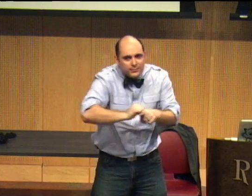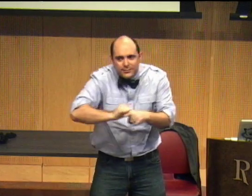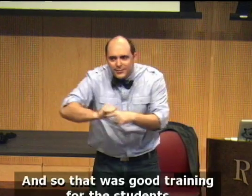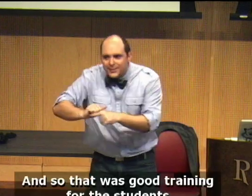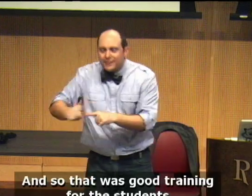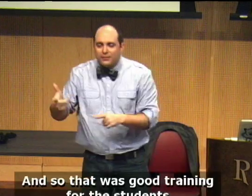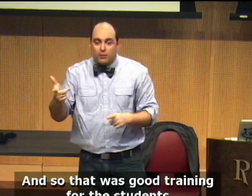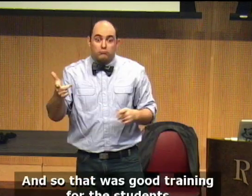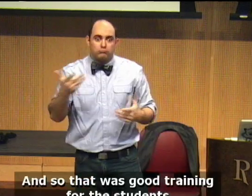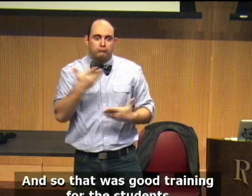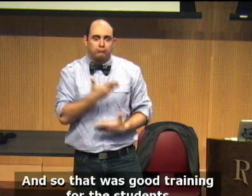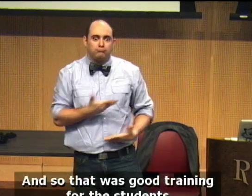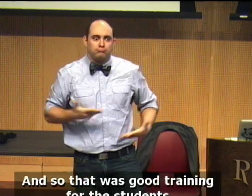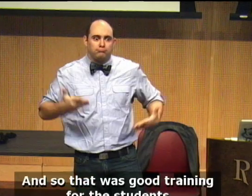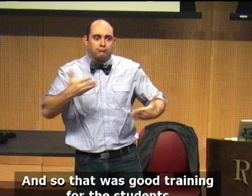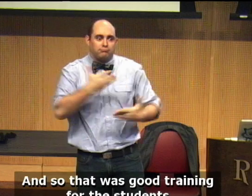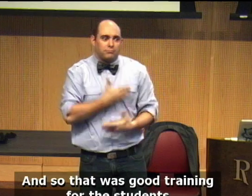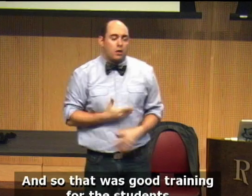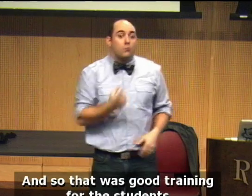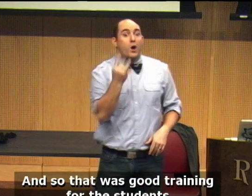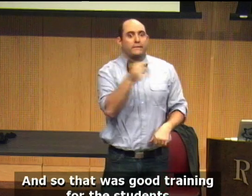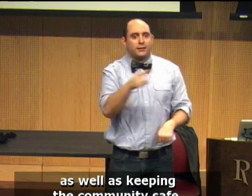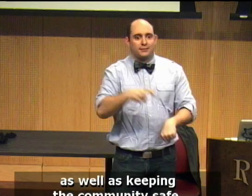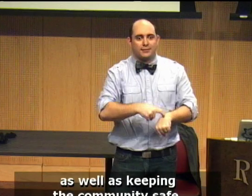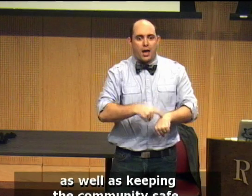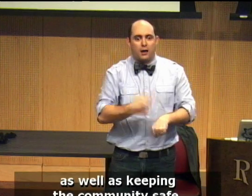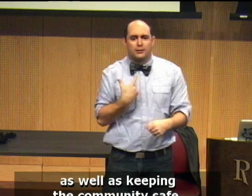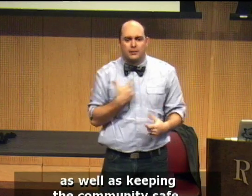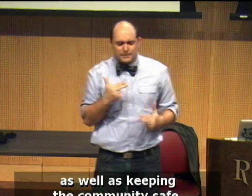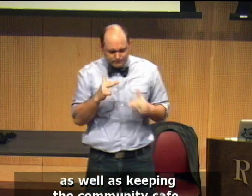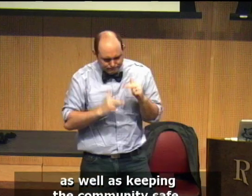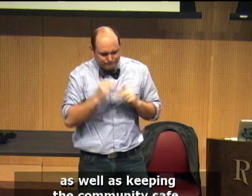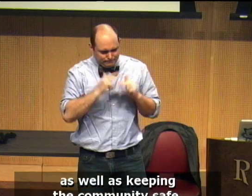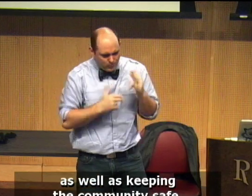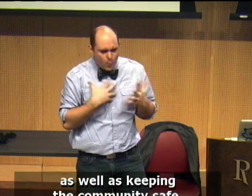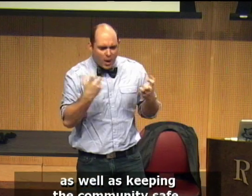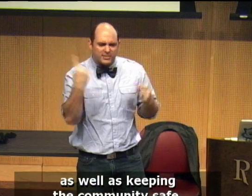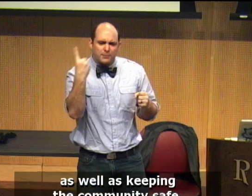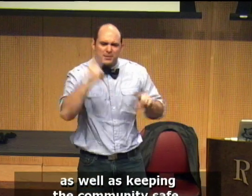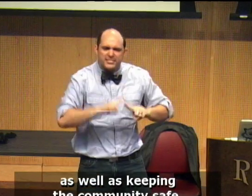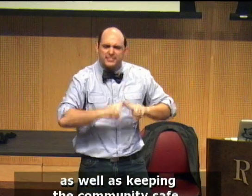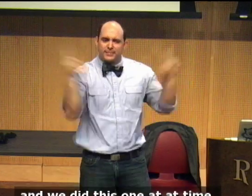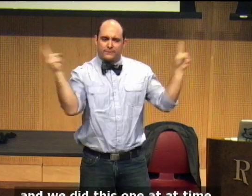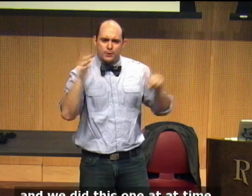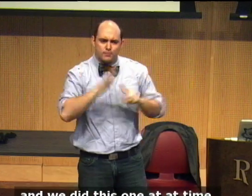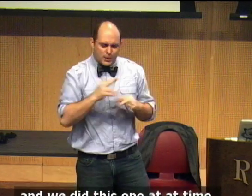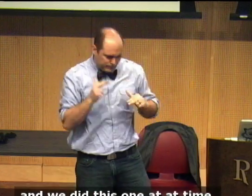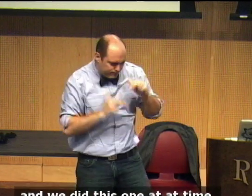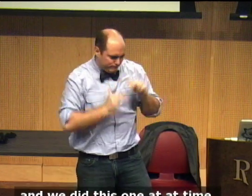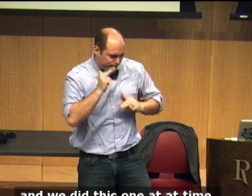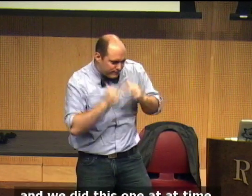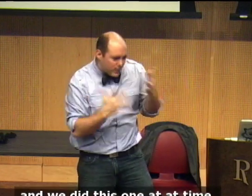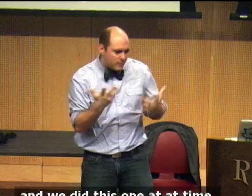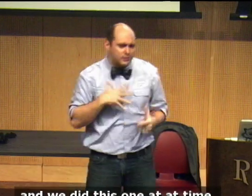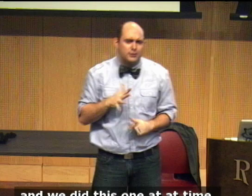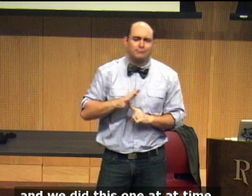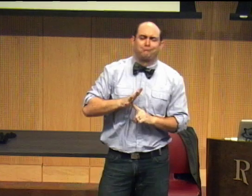And so that was good training for the students as well as keeping the community safe. And we did this one at a time. We